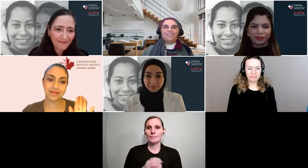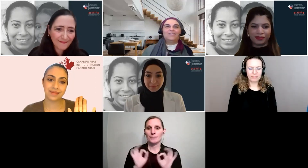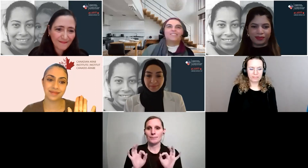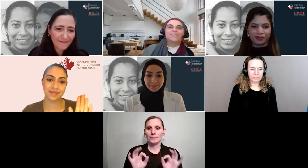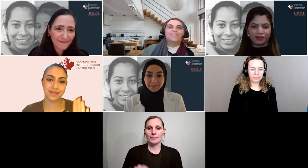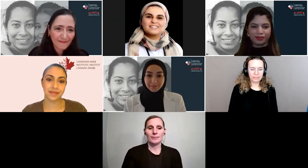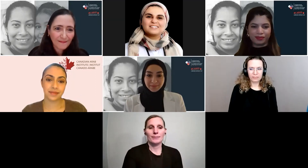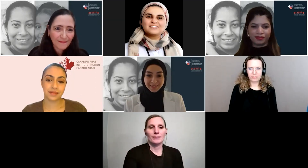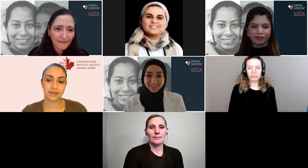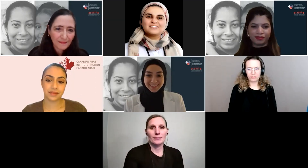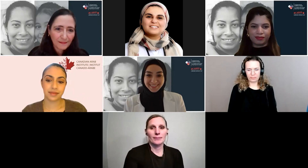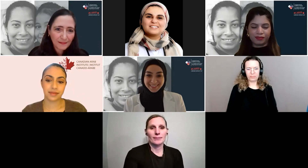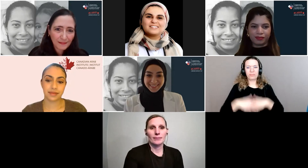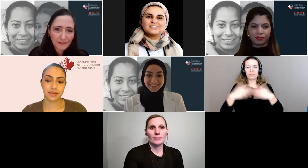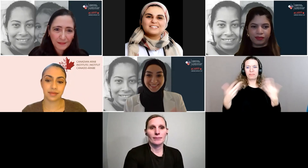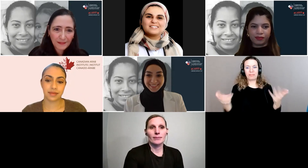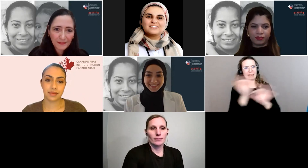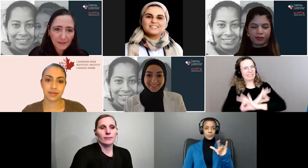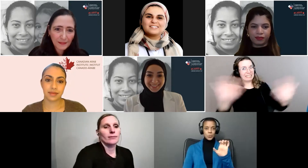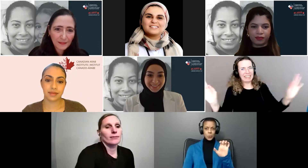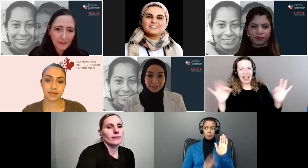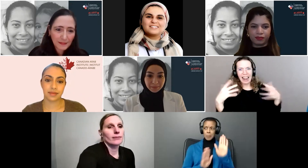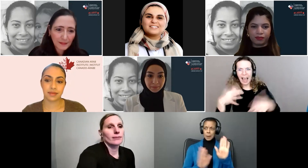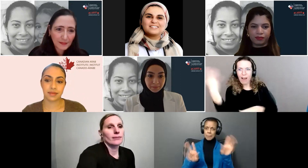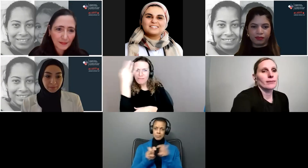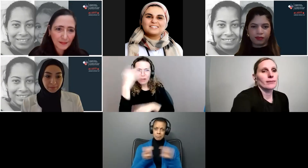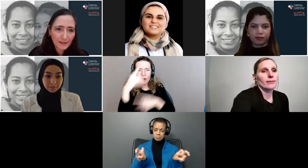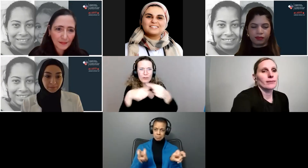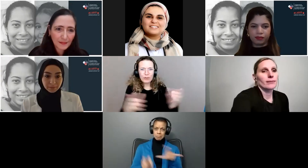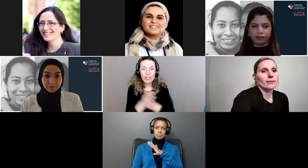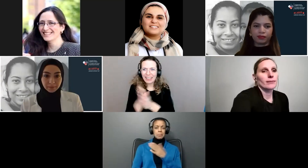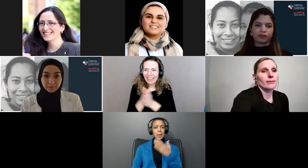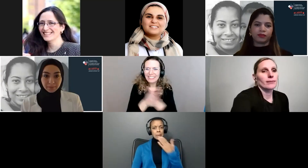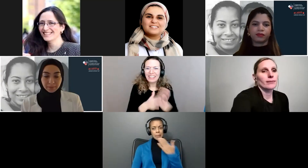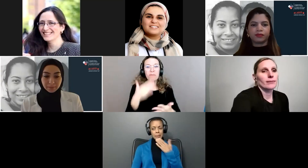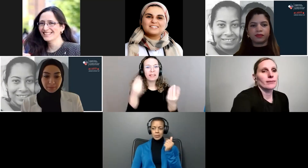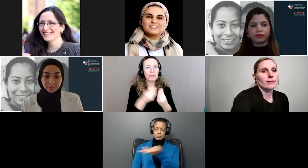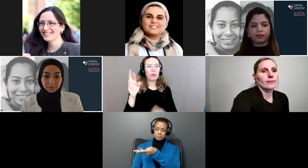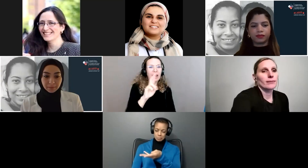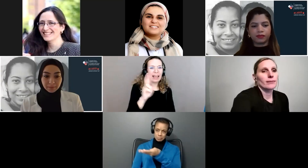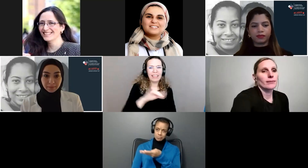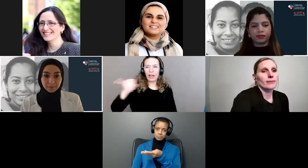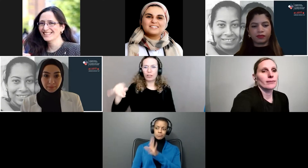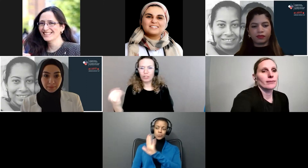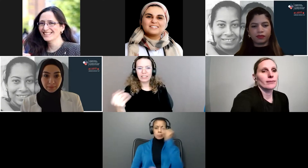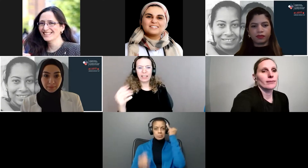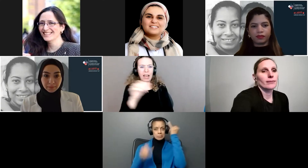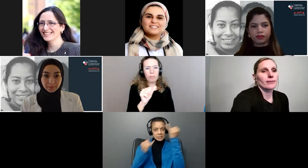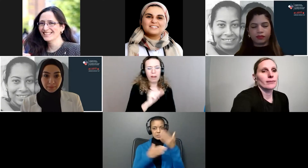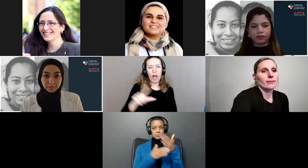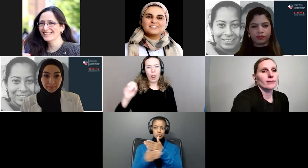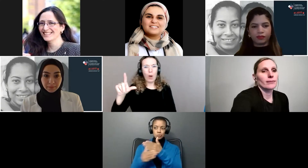Wow, what a great panel on such a relevant topic. So thank you to Rania, Abrar, Jasmine, Lola, and Ravina for sharing your ideas about what the